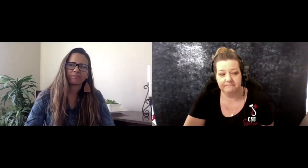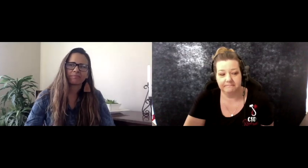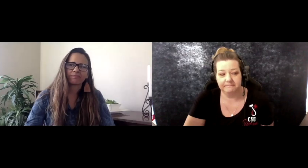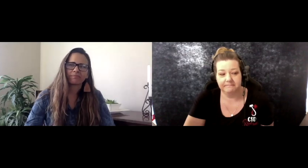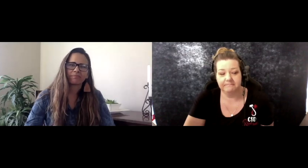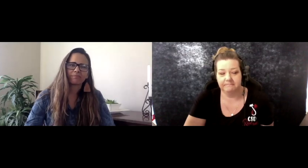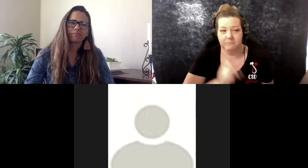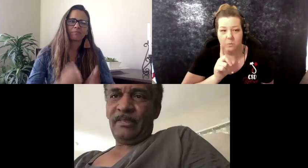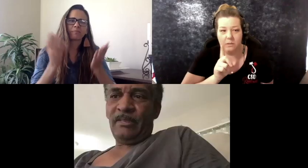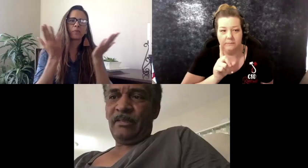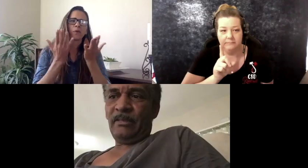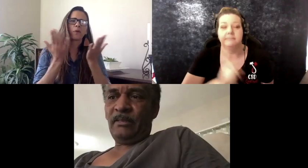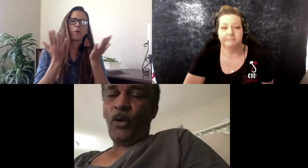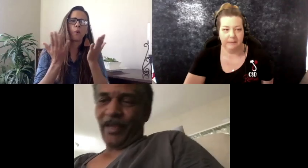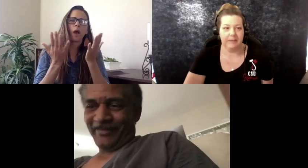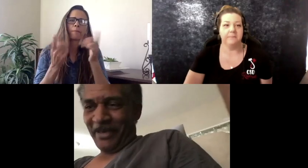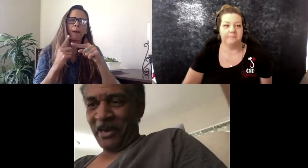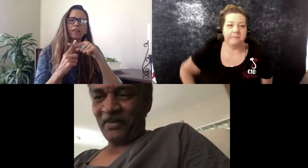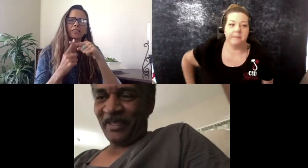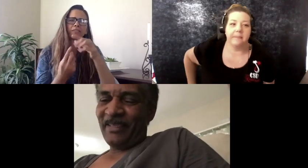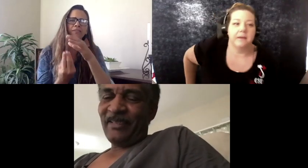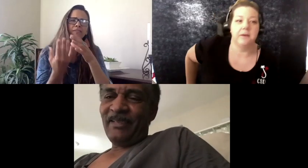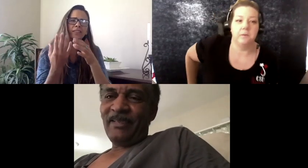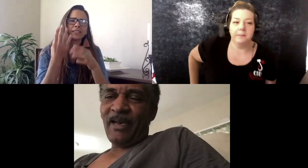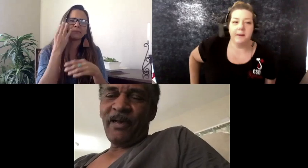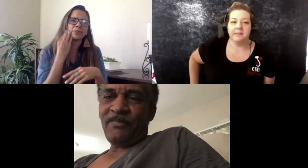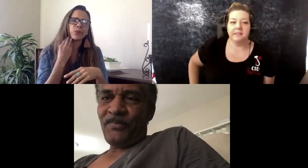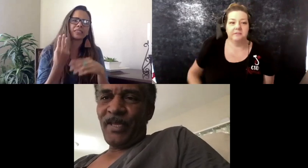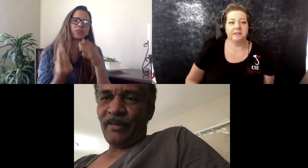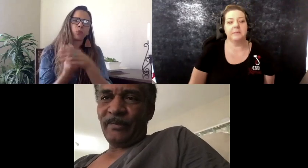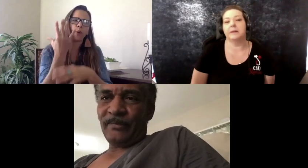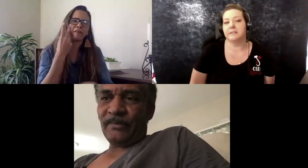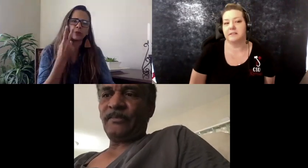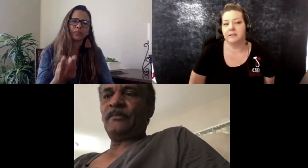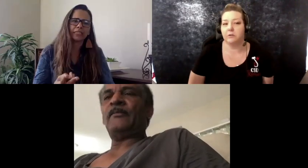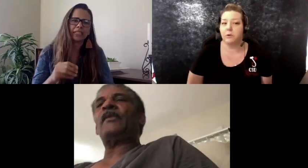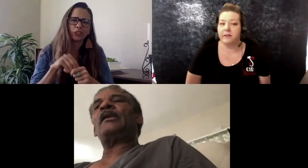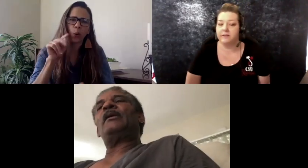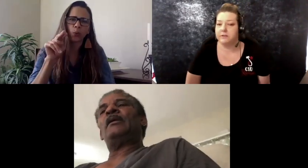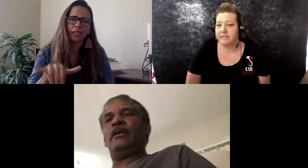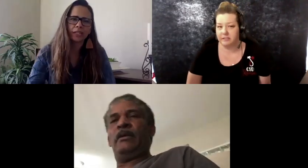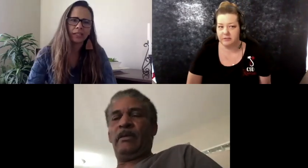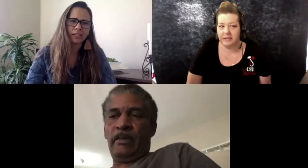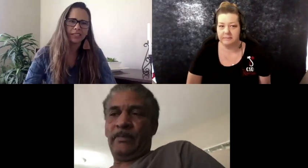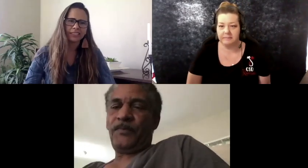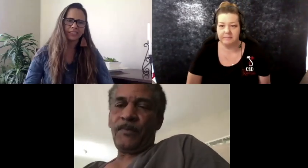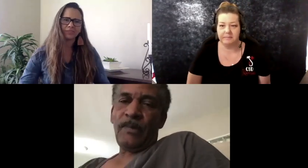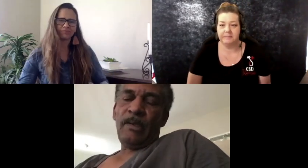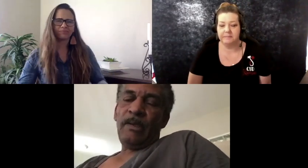One second. Okay. What positive experiences and growth have you seen in your